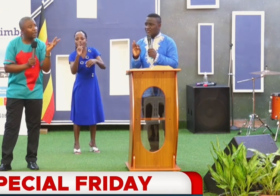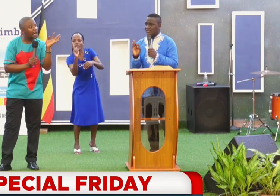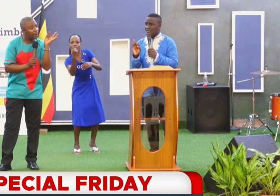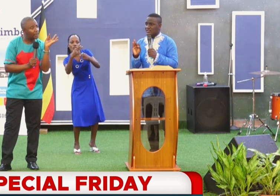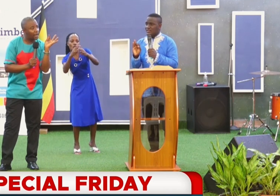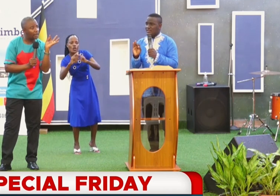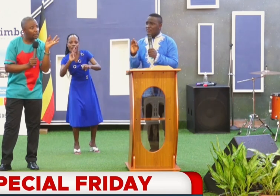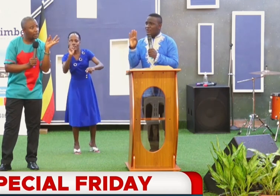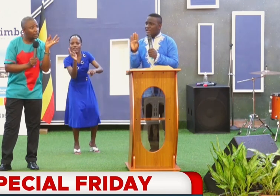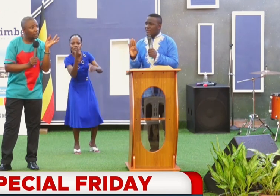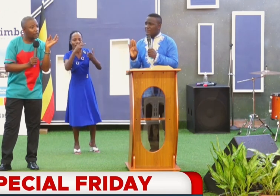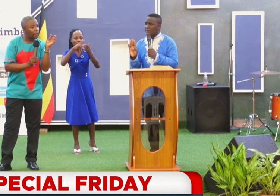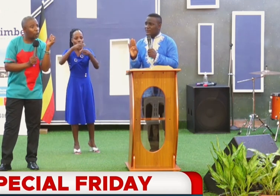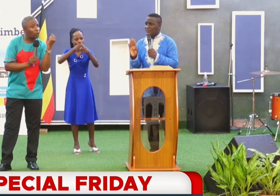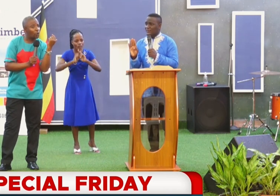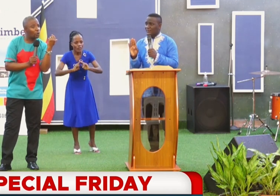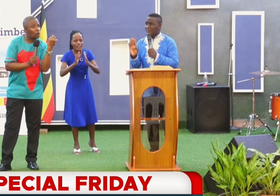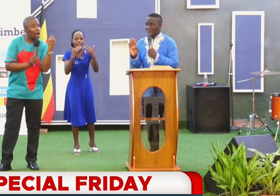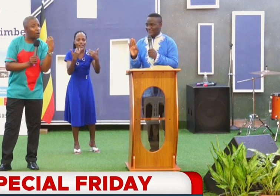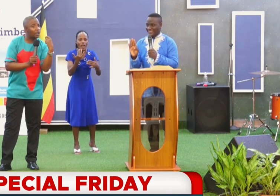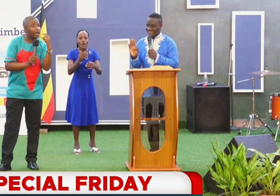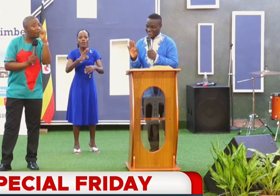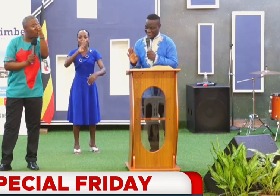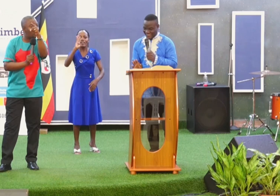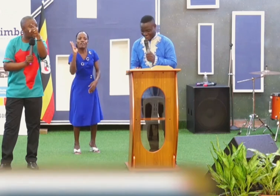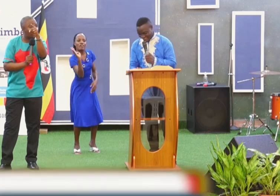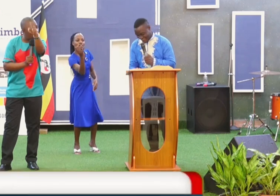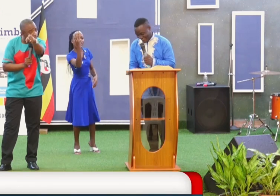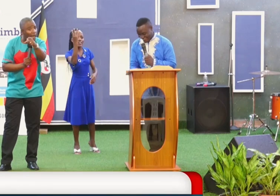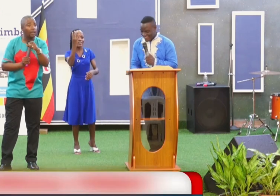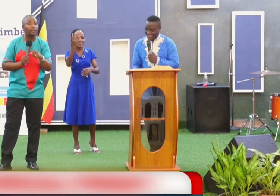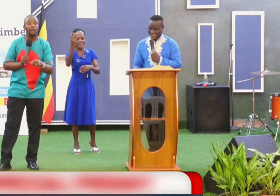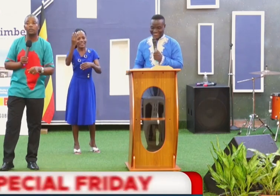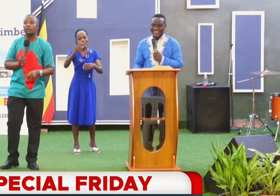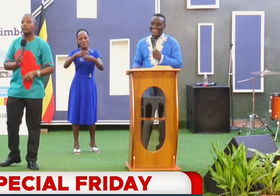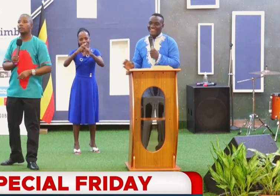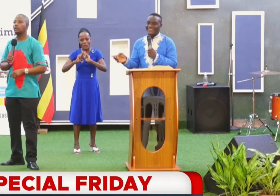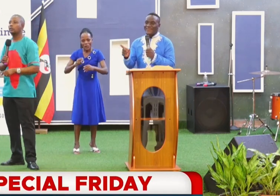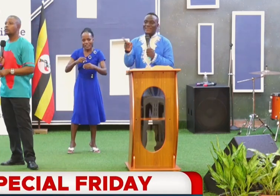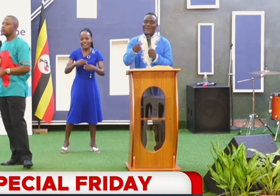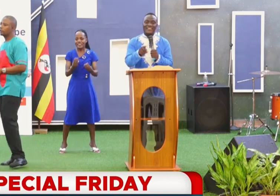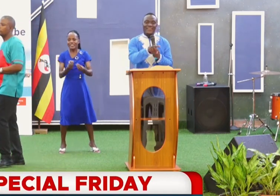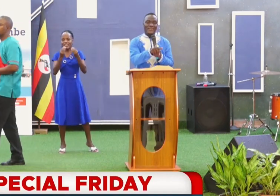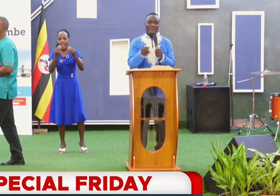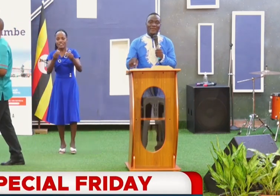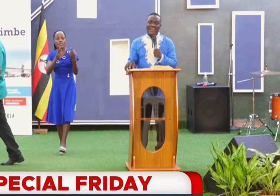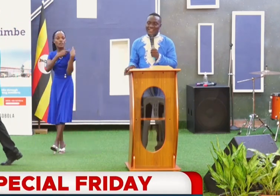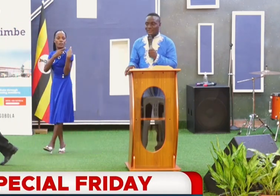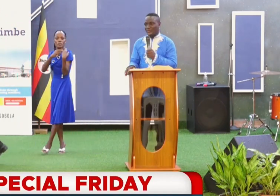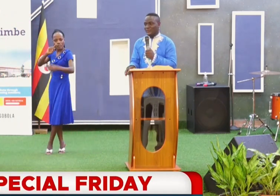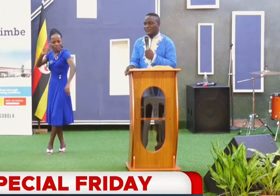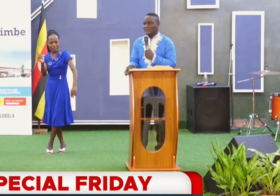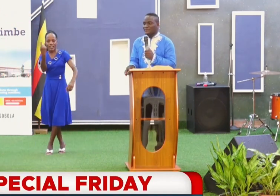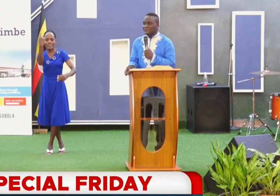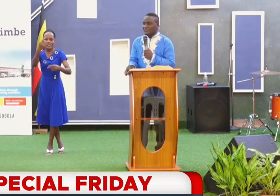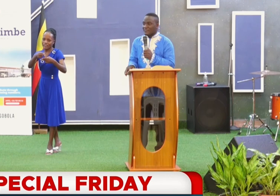Kati loan number 4. Now loan number 4. Yekola omulimu ogwa loan number 1 kuya inokola. Is doing the work that loan number 1 had to